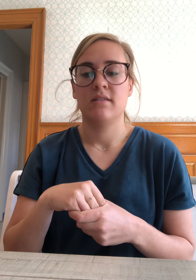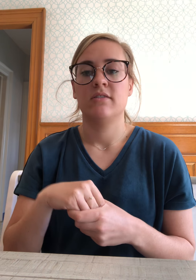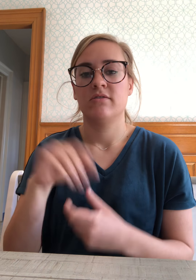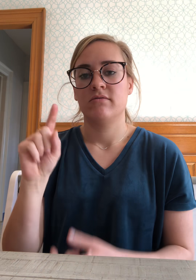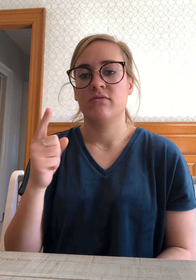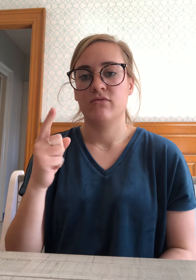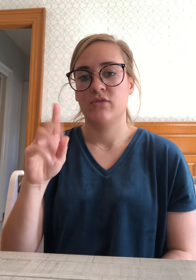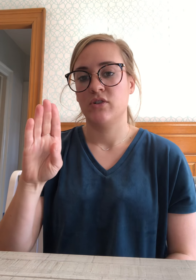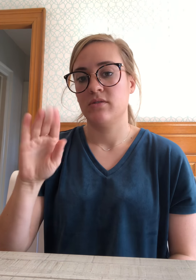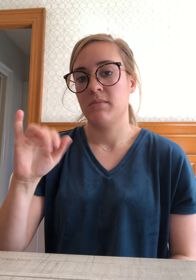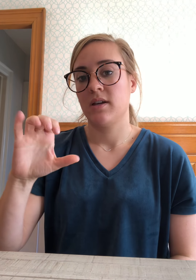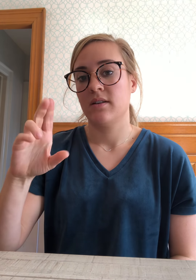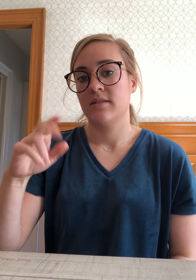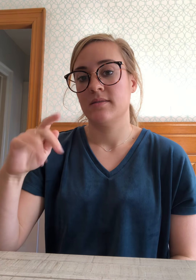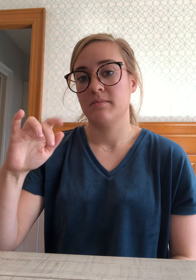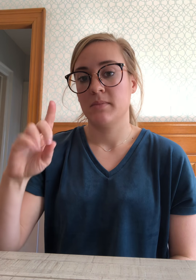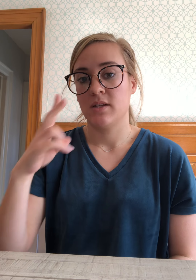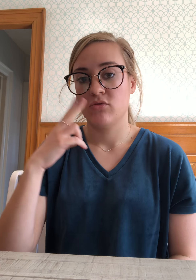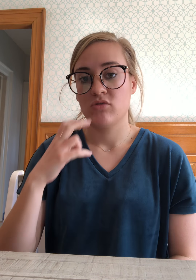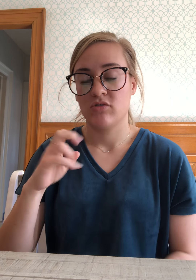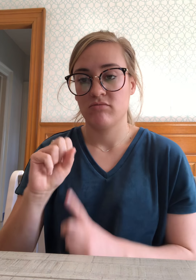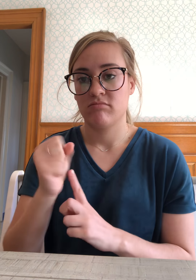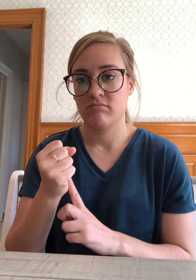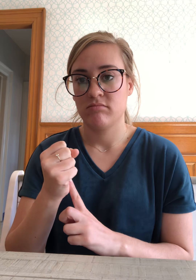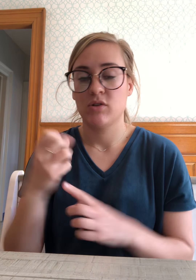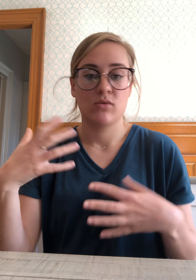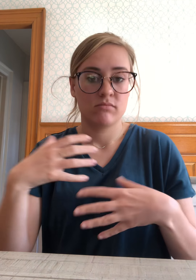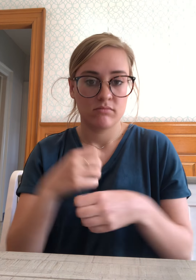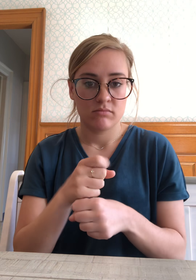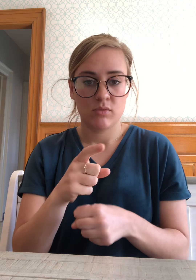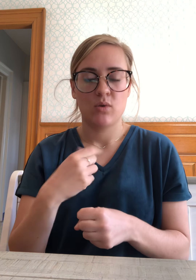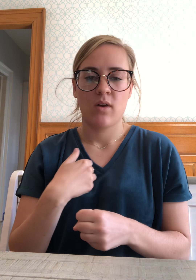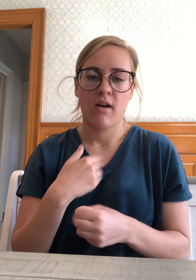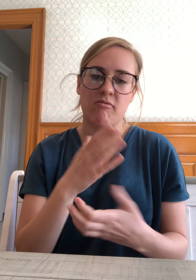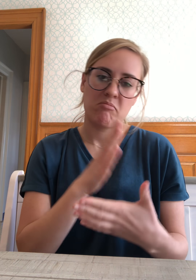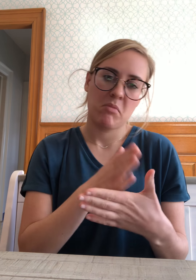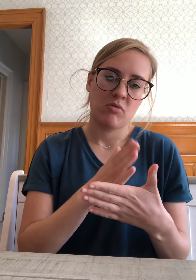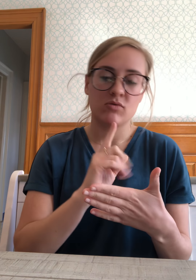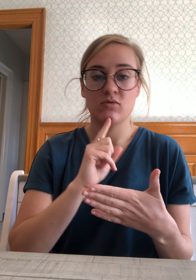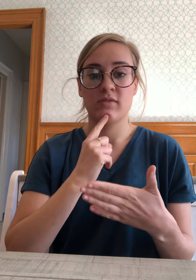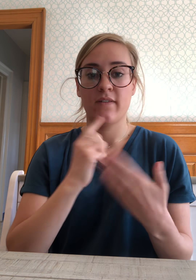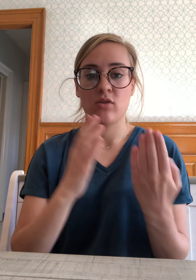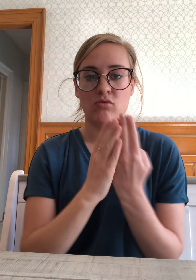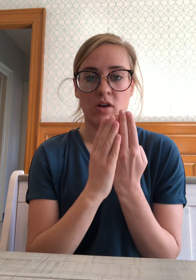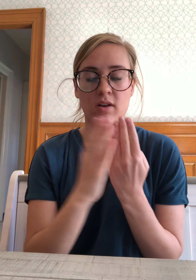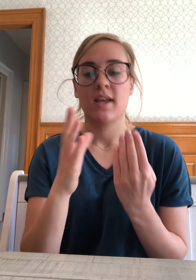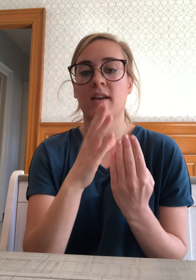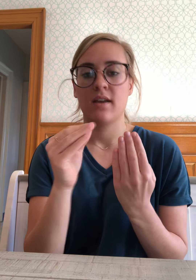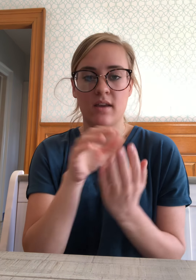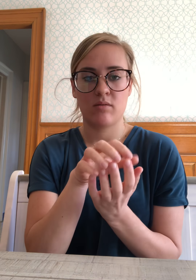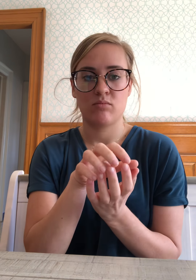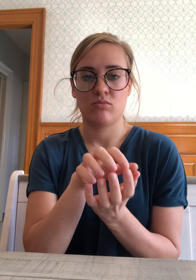So to summarize, you have moderate to severe crowding and/or protrusive profiles.